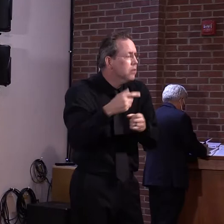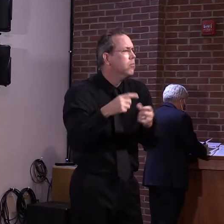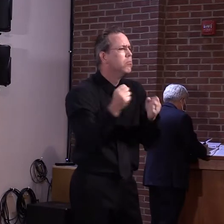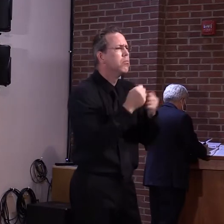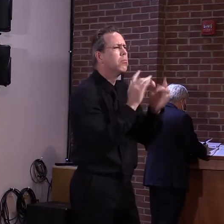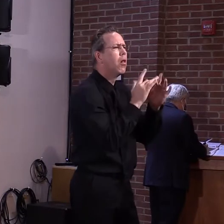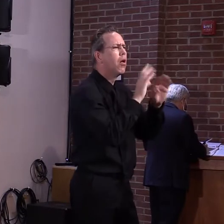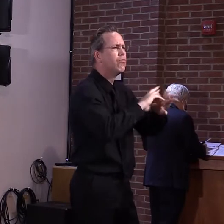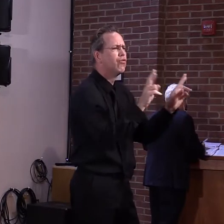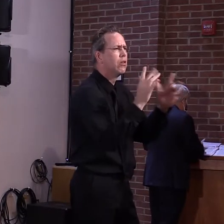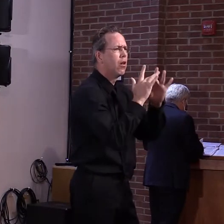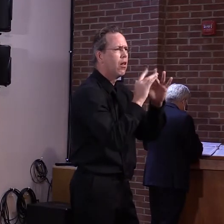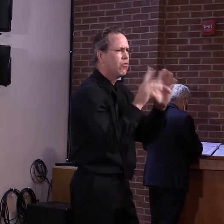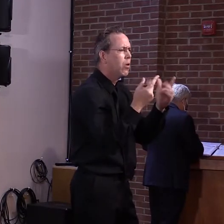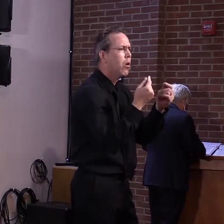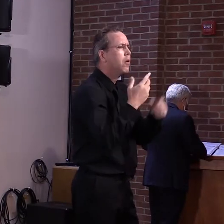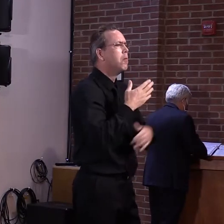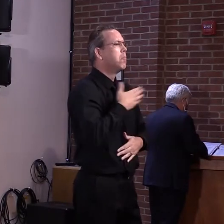at